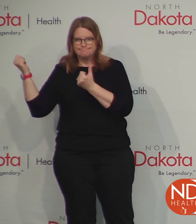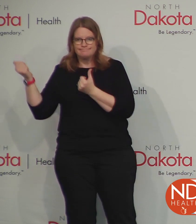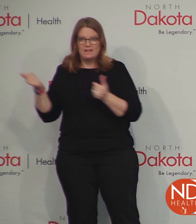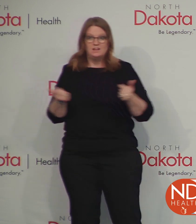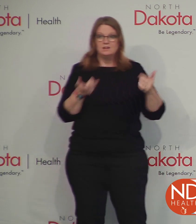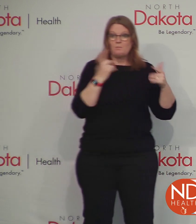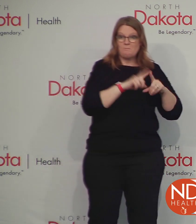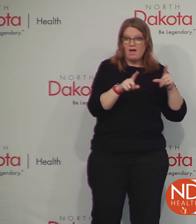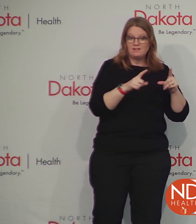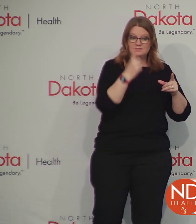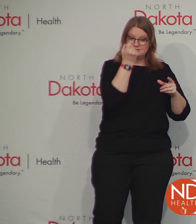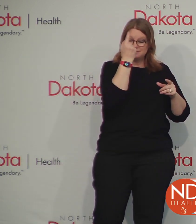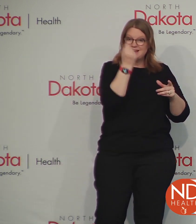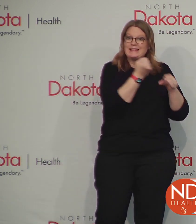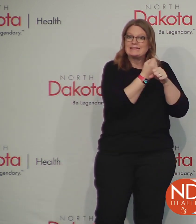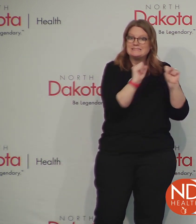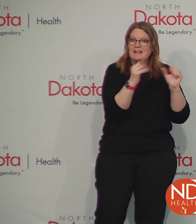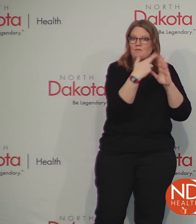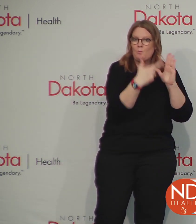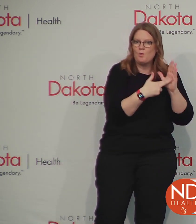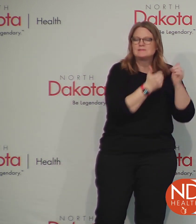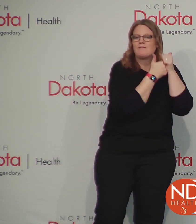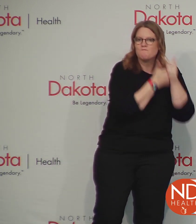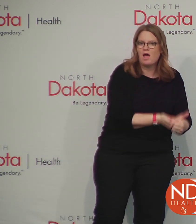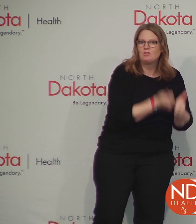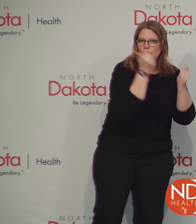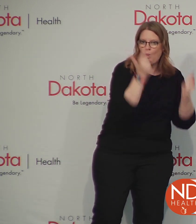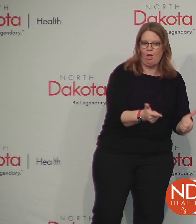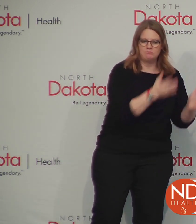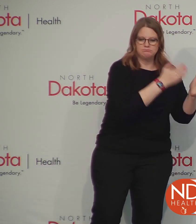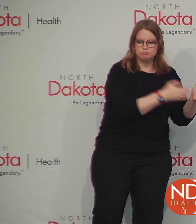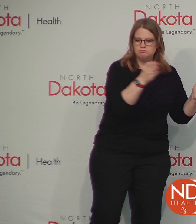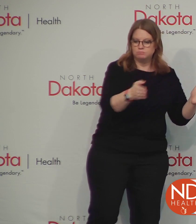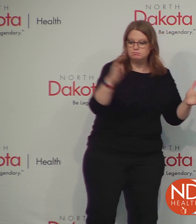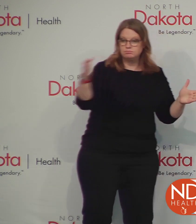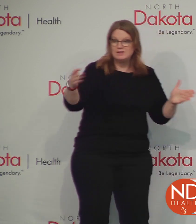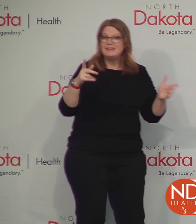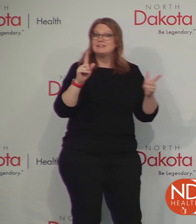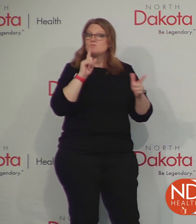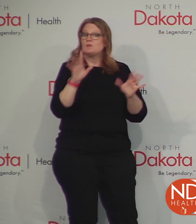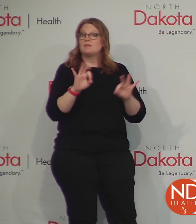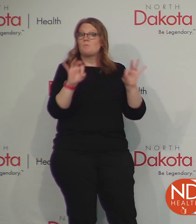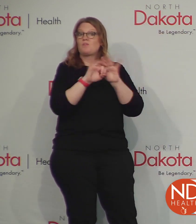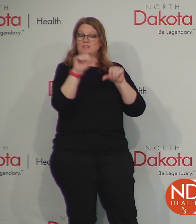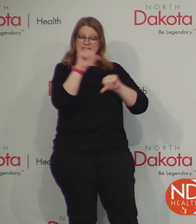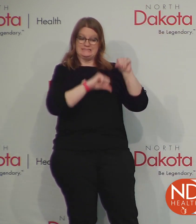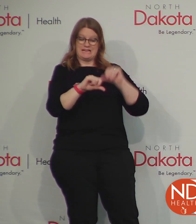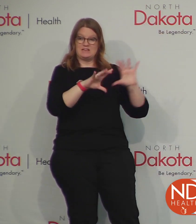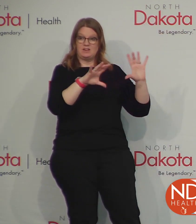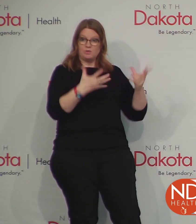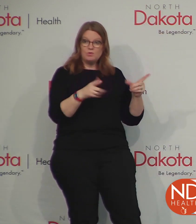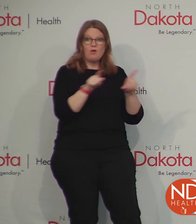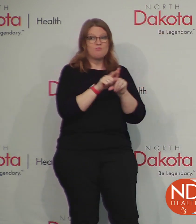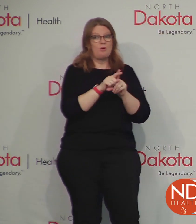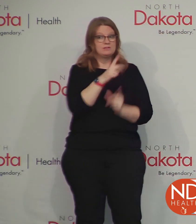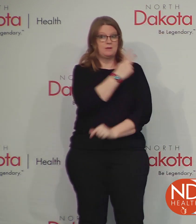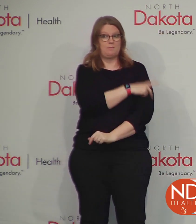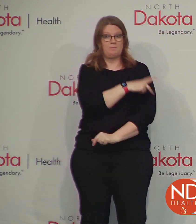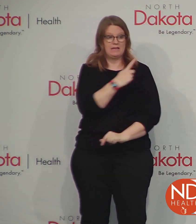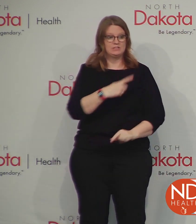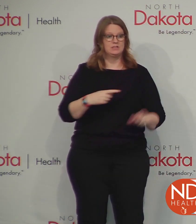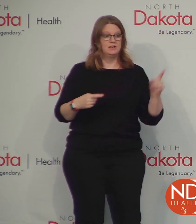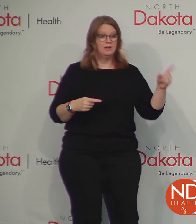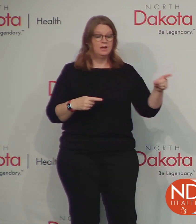they've ever been able to do before. To me, this is a major win for our scientific community and for our patients. I can honestly tell you that I have never